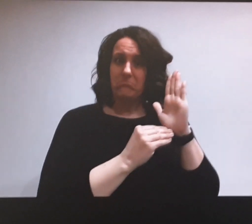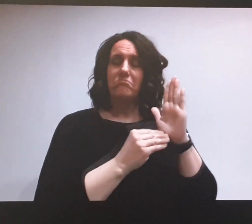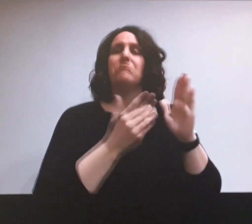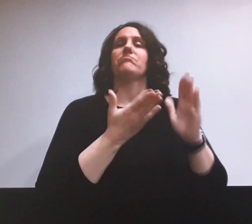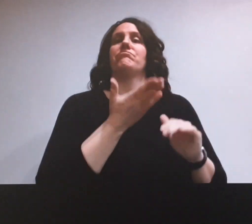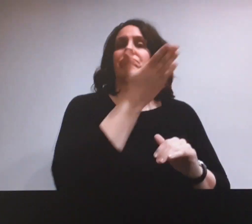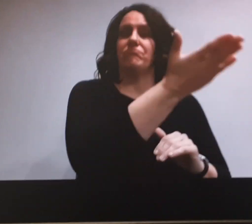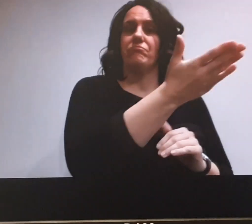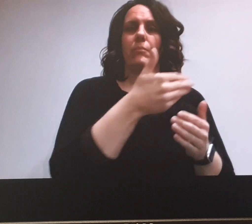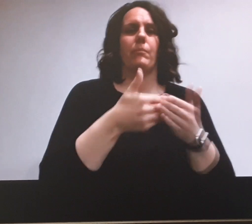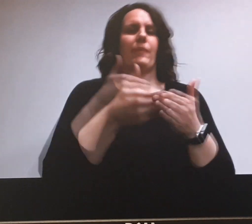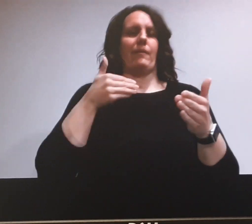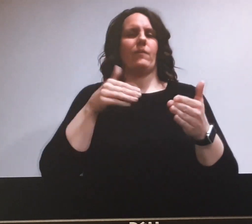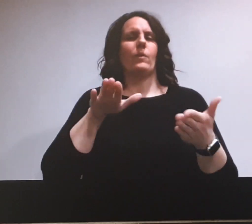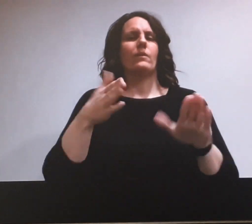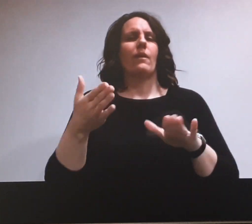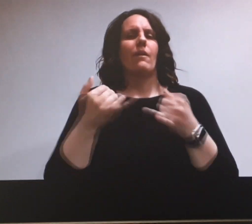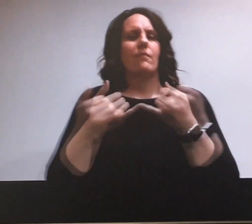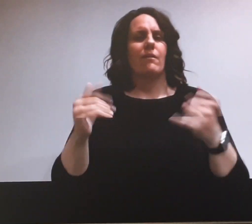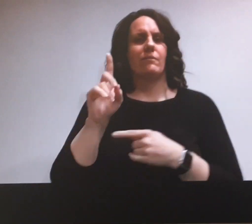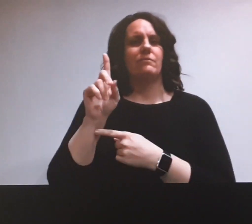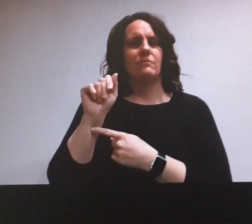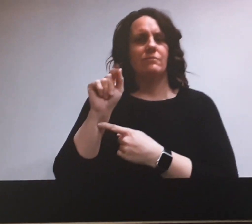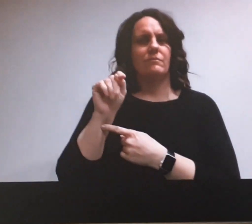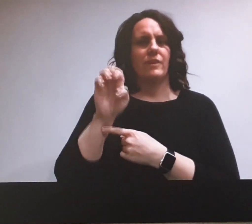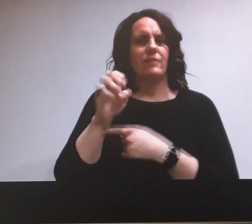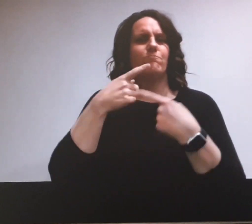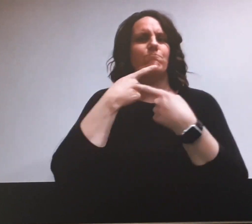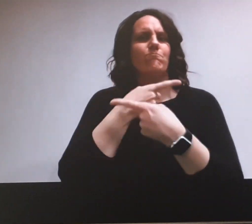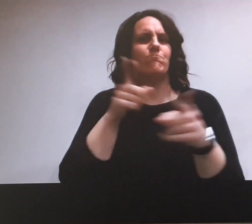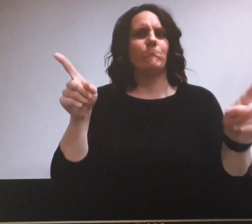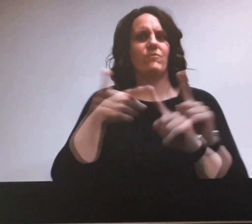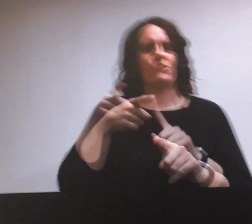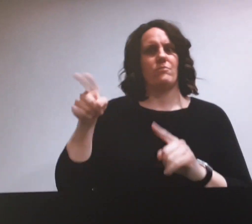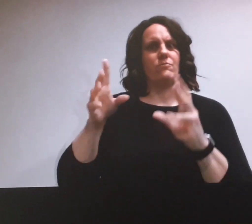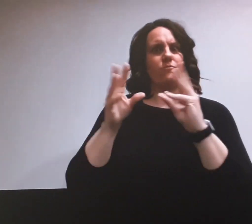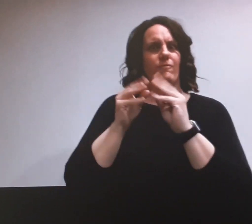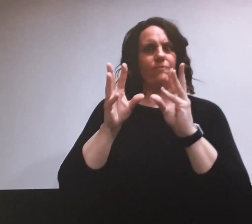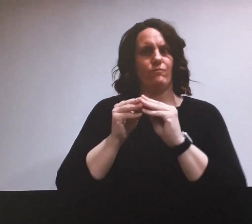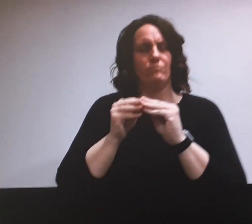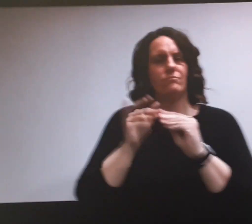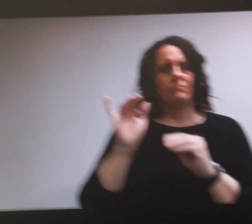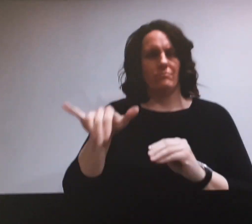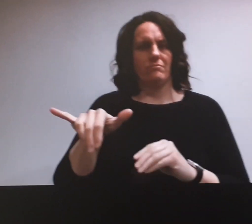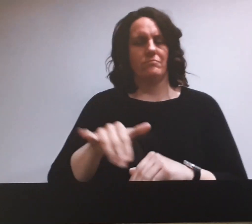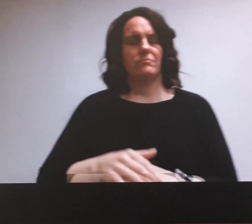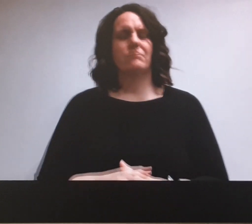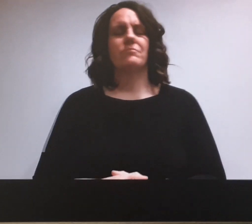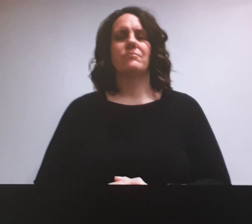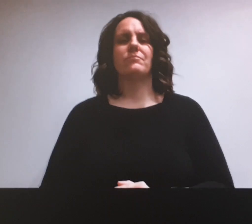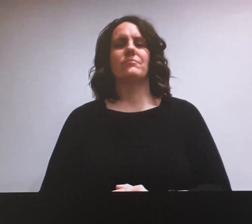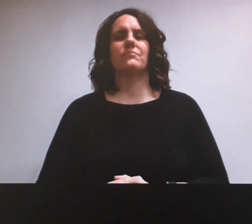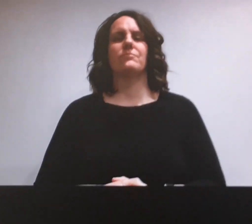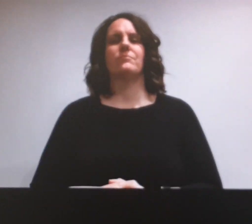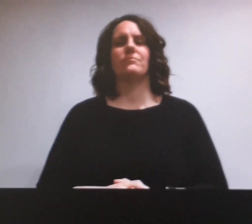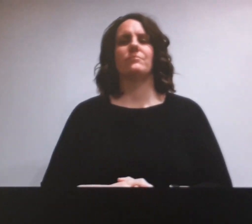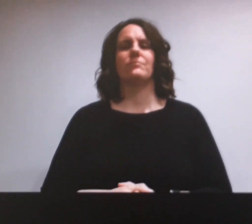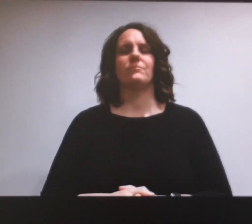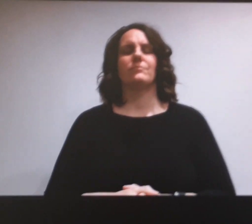There is a form that you have to fill out to present before that they have the conference, and there is